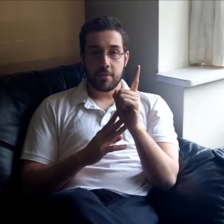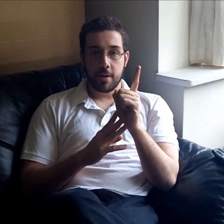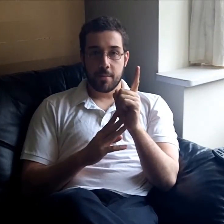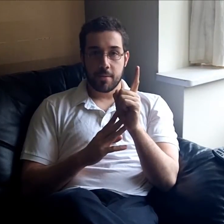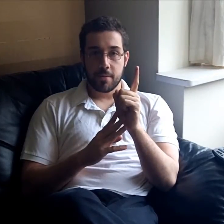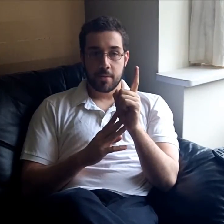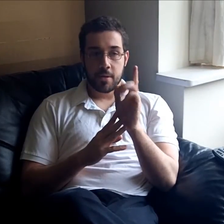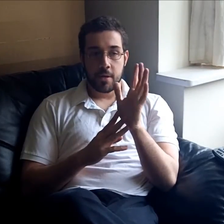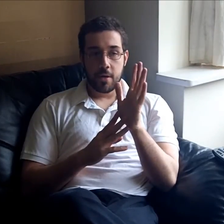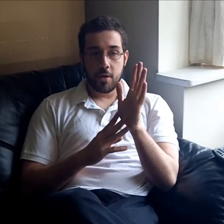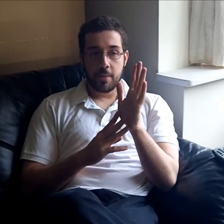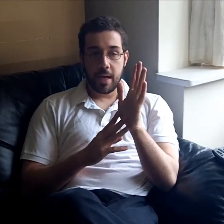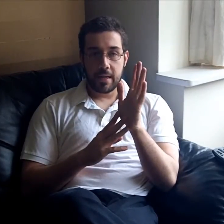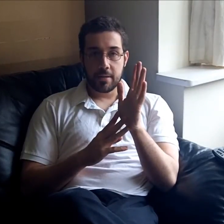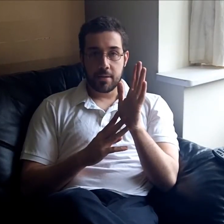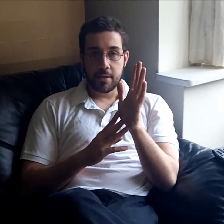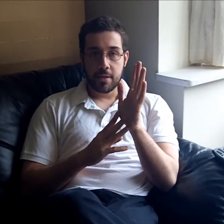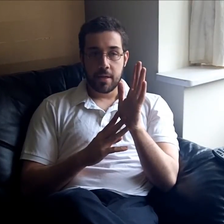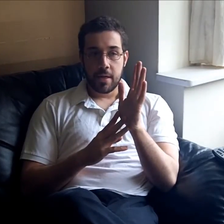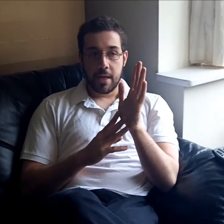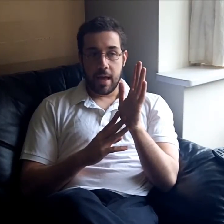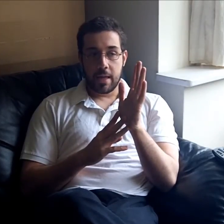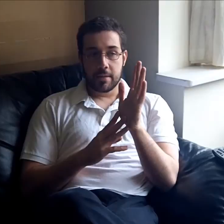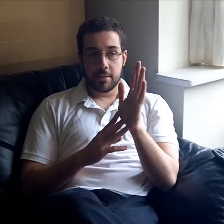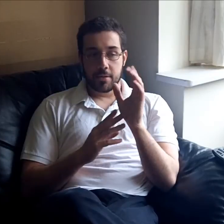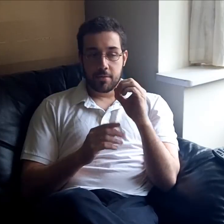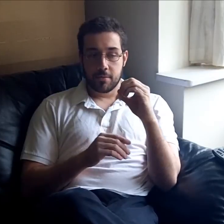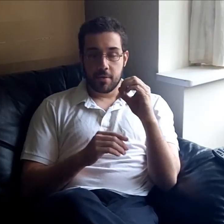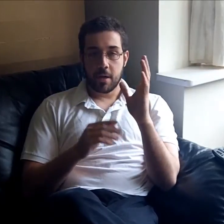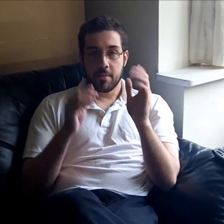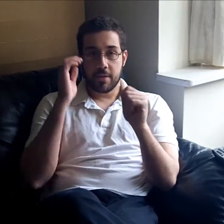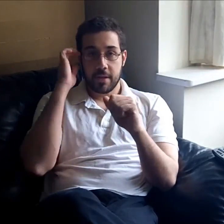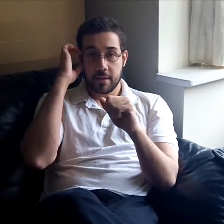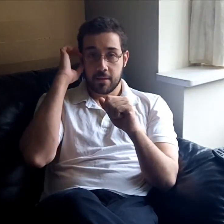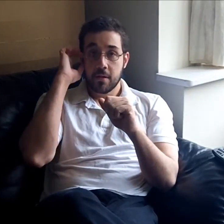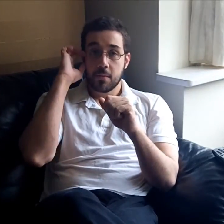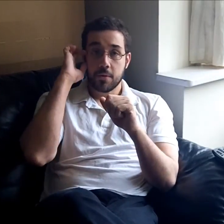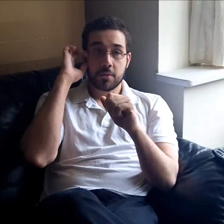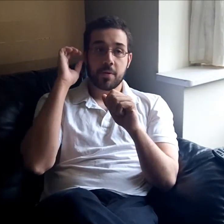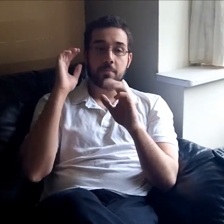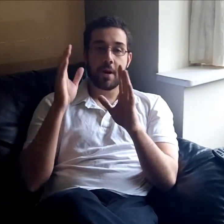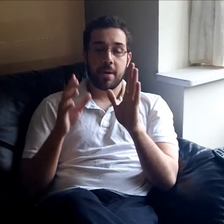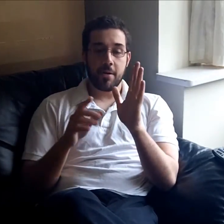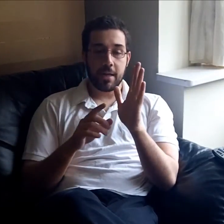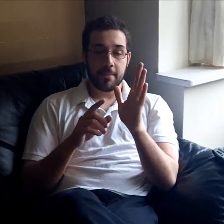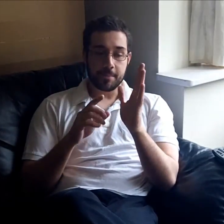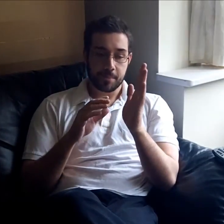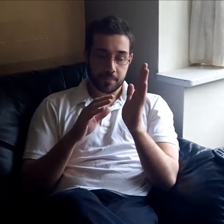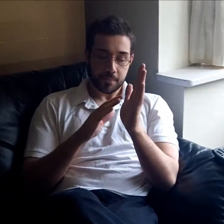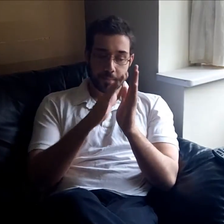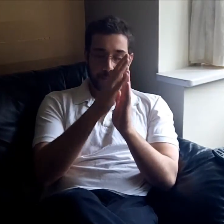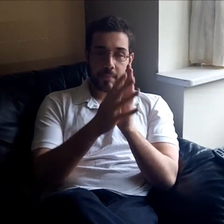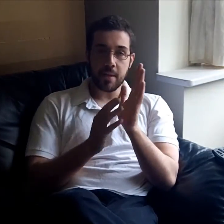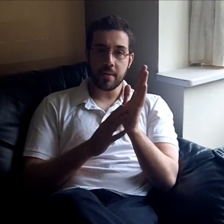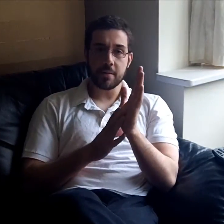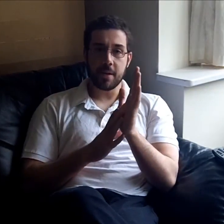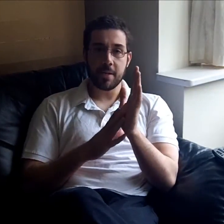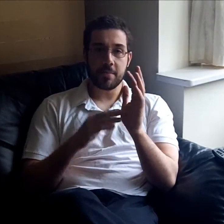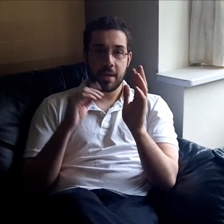up, open hand, and a couple of other little ones. But primarily, this is my piece of paper,